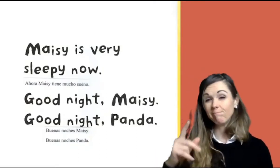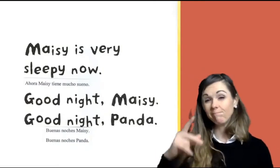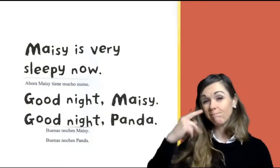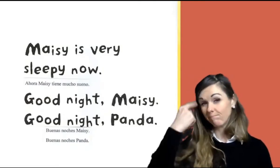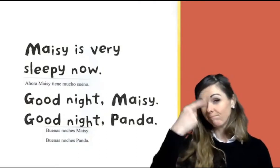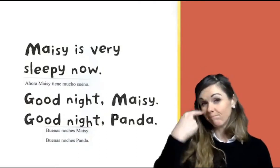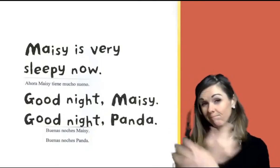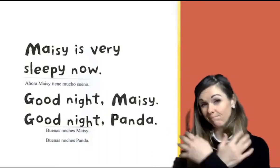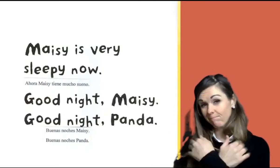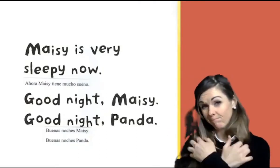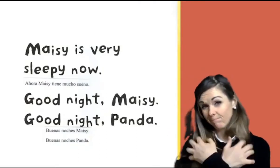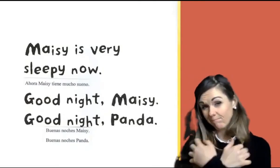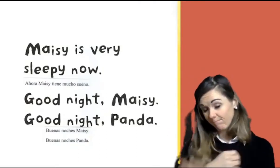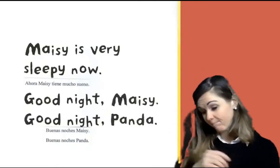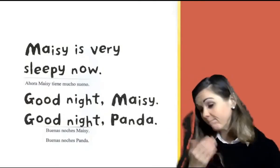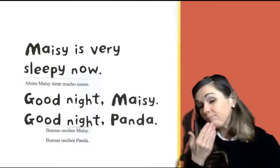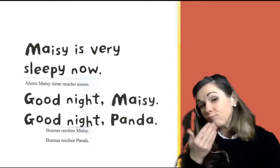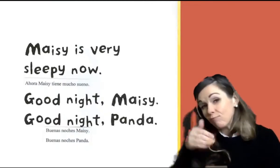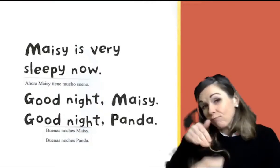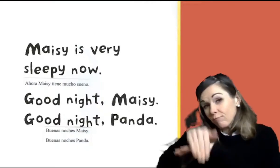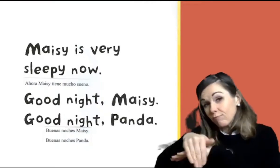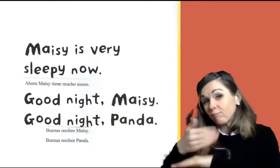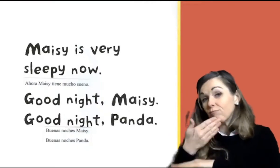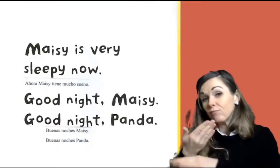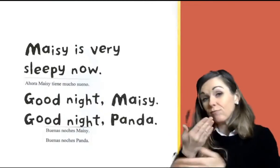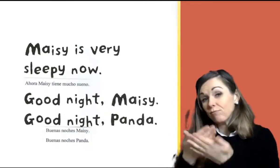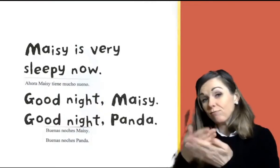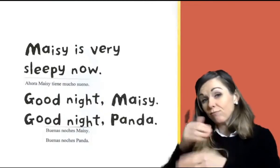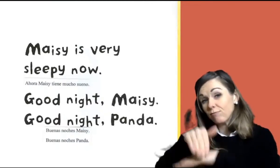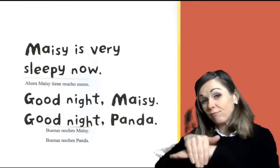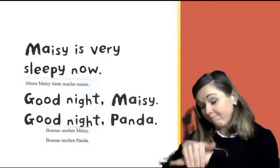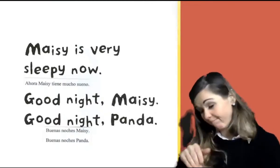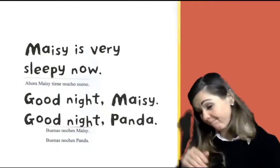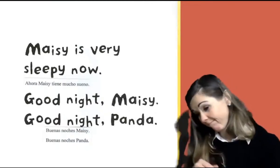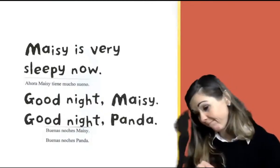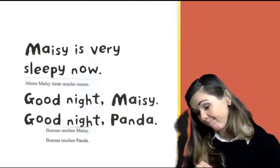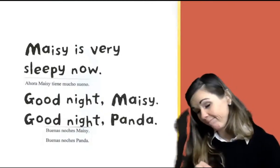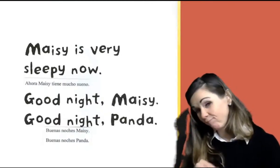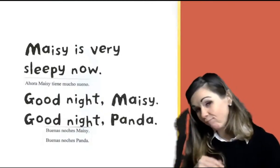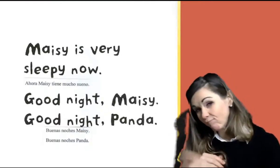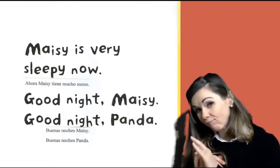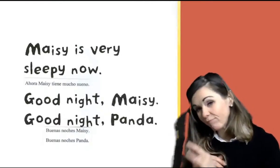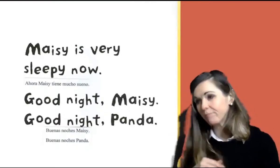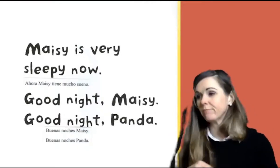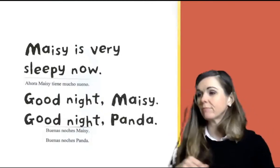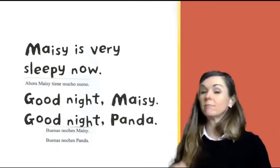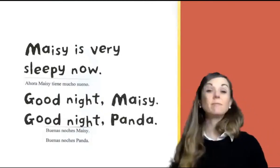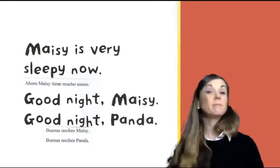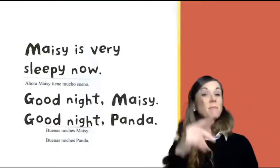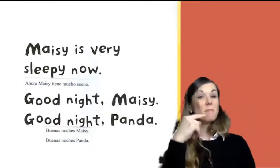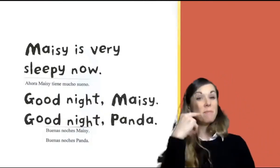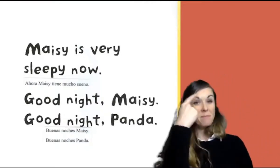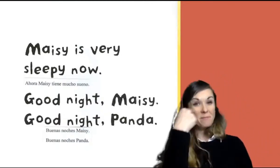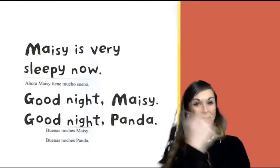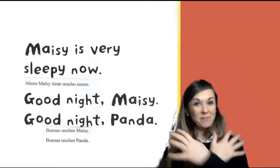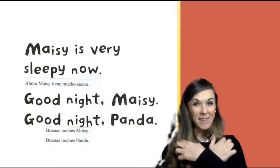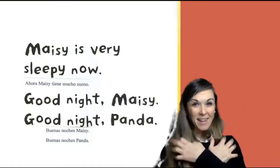Maisy tells Panda, "Good night. Good night, Panda. I love